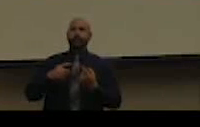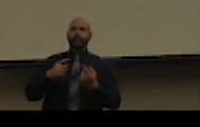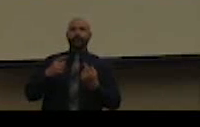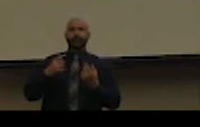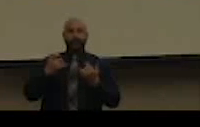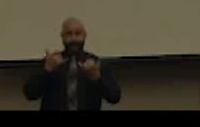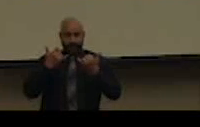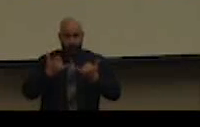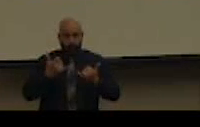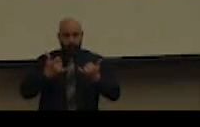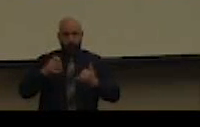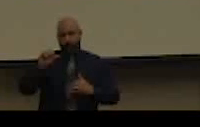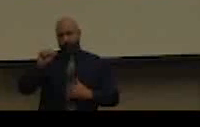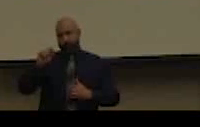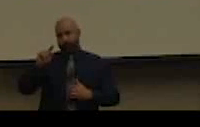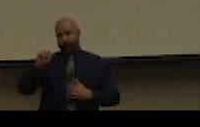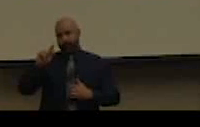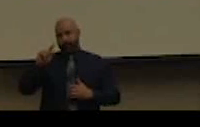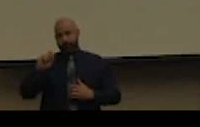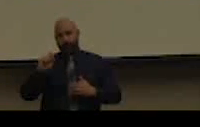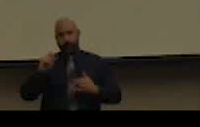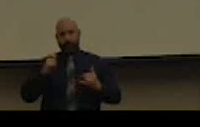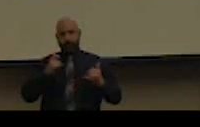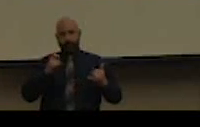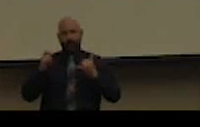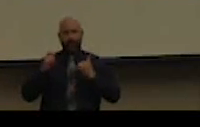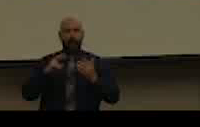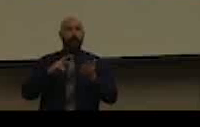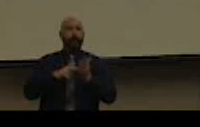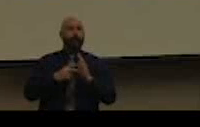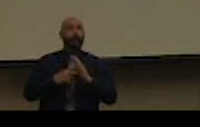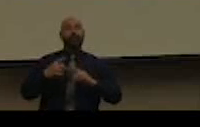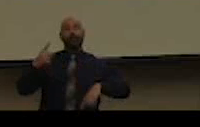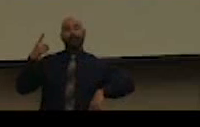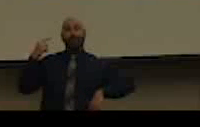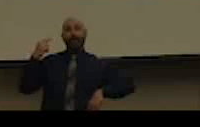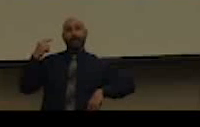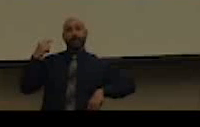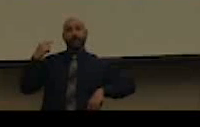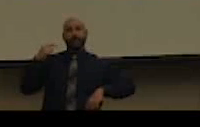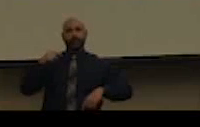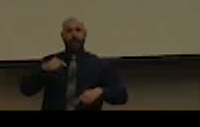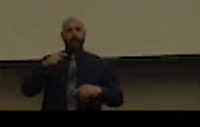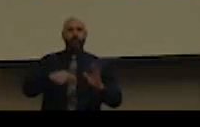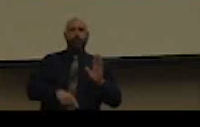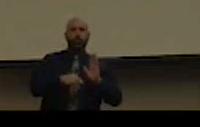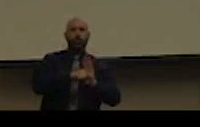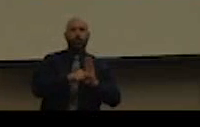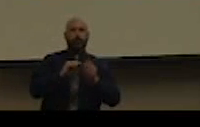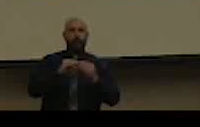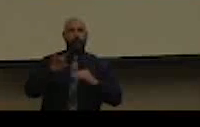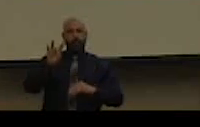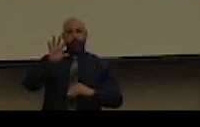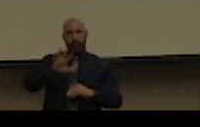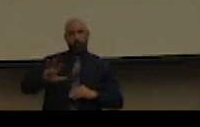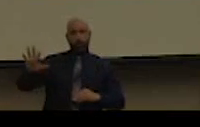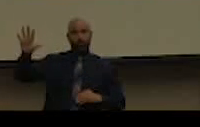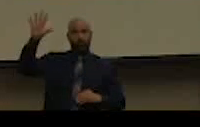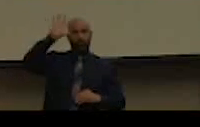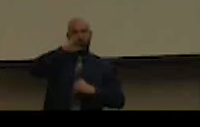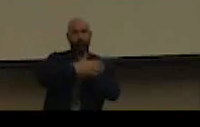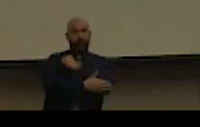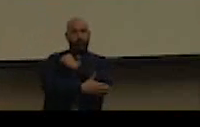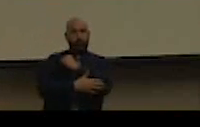in Louisiana, as we discussed extensively last year, and as is rated number 8 in the entire country for early childhood, which we're very